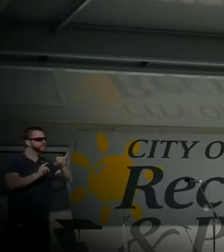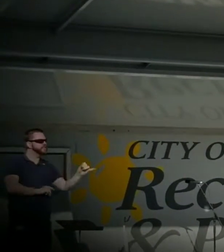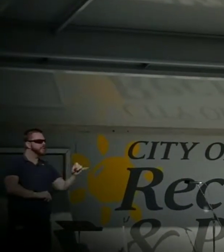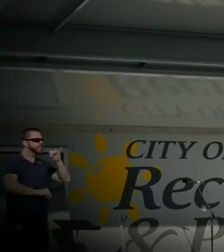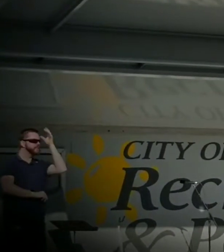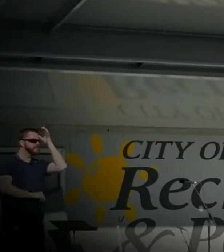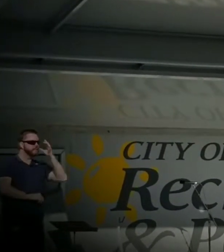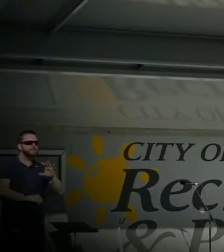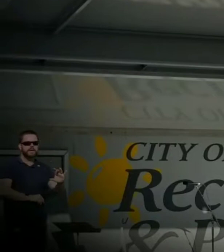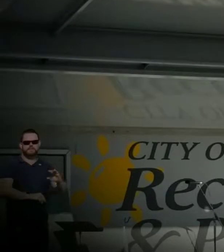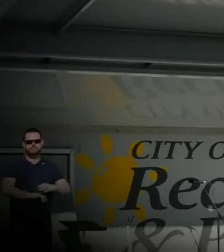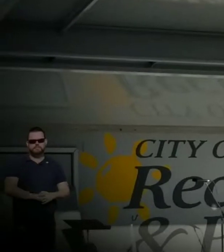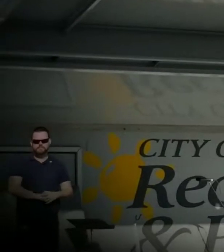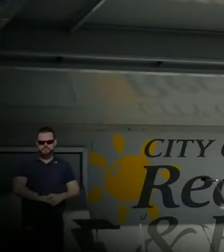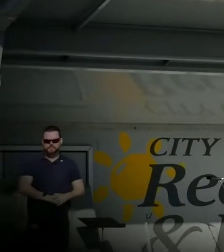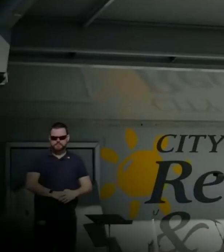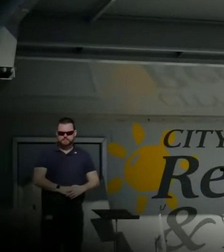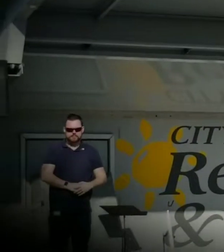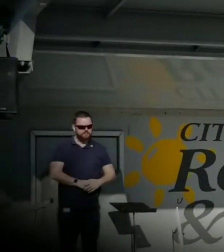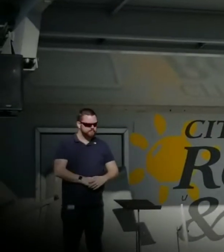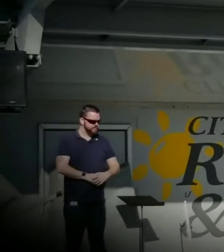men.